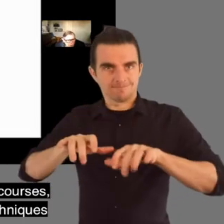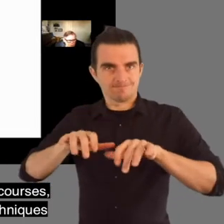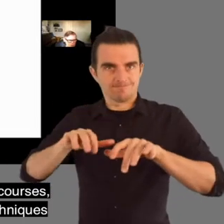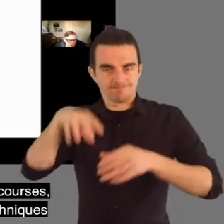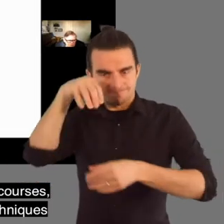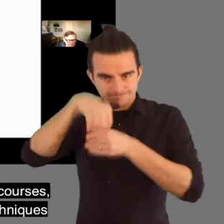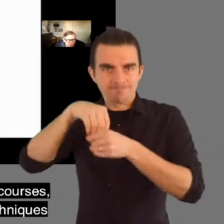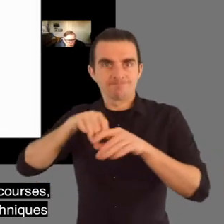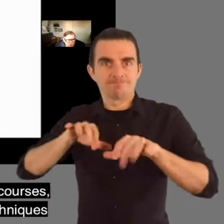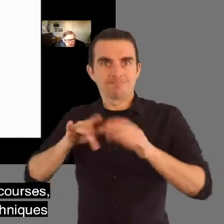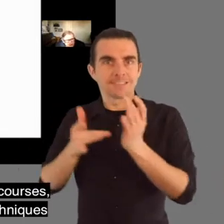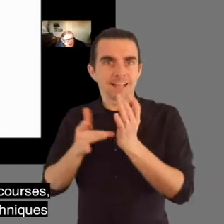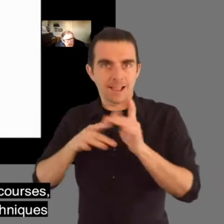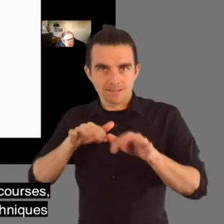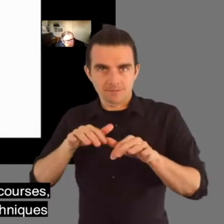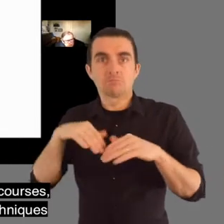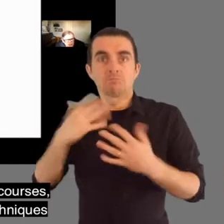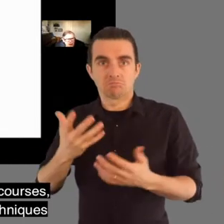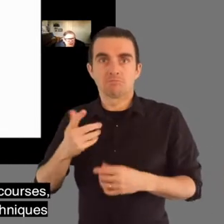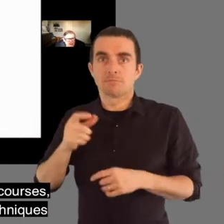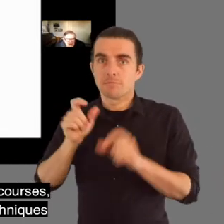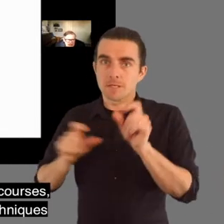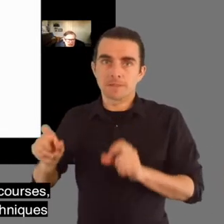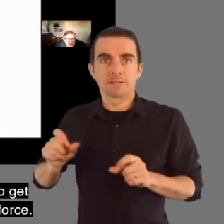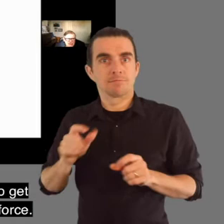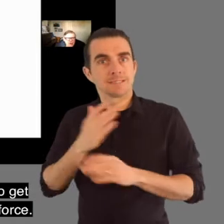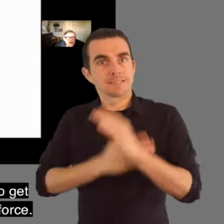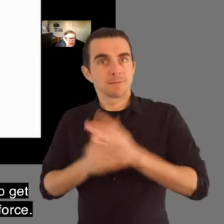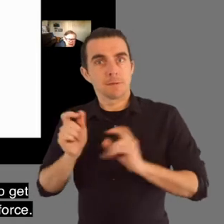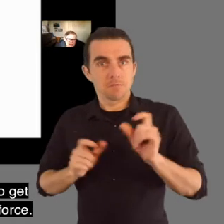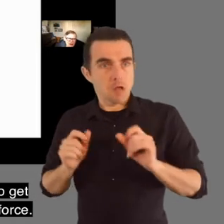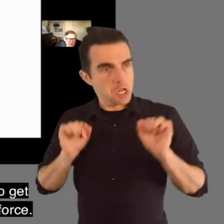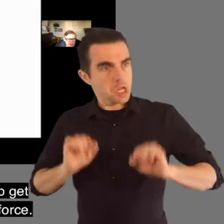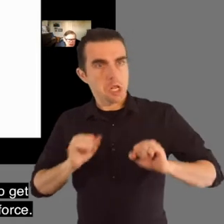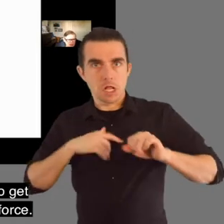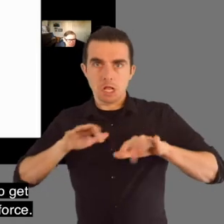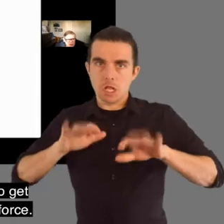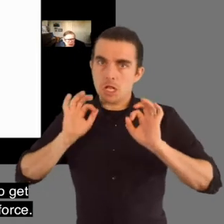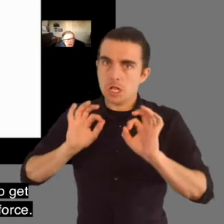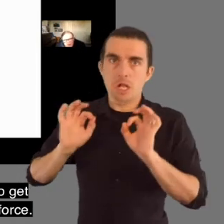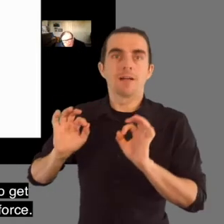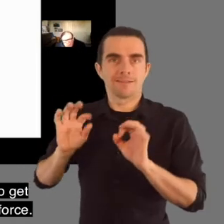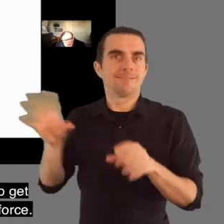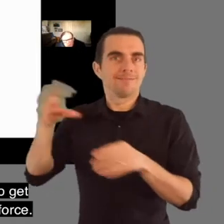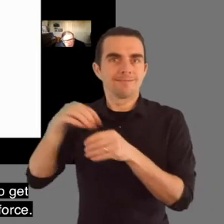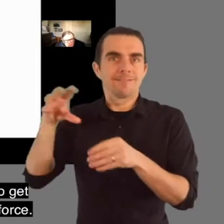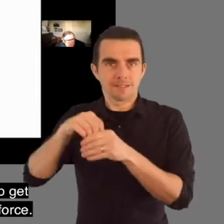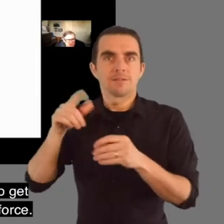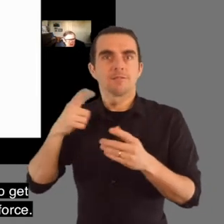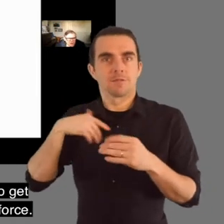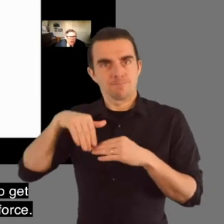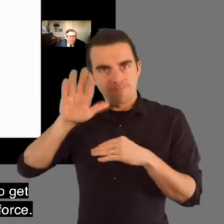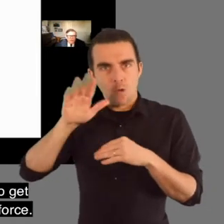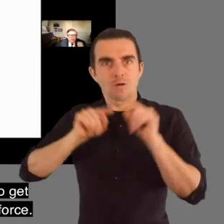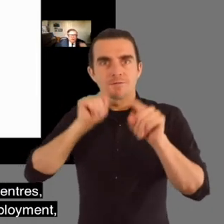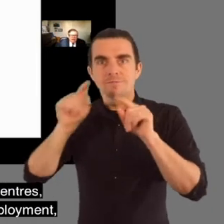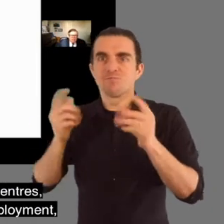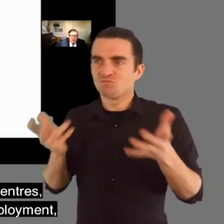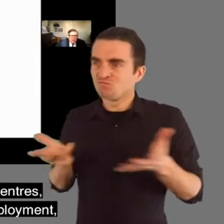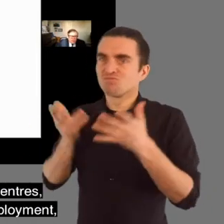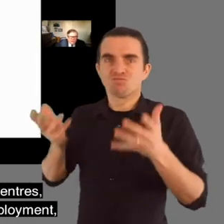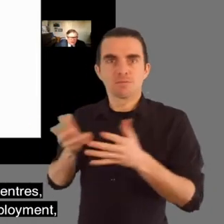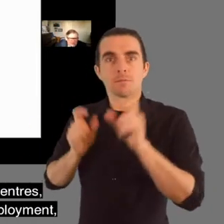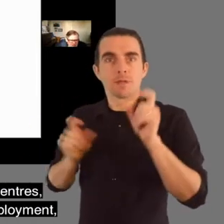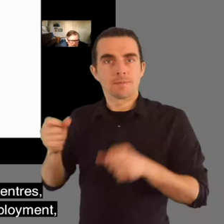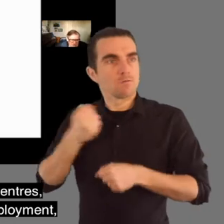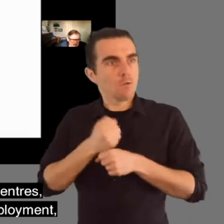24 courses, different courses on software, techniques and so on, and self-esteem to get disabled people into the workforce. We need many